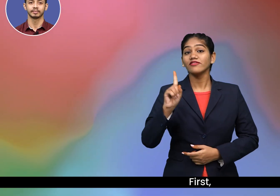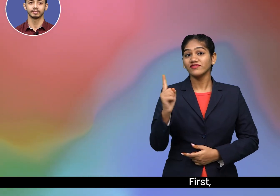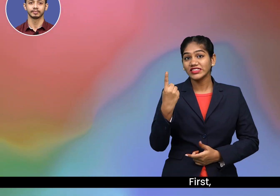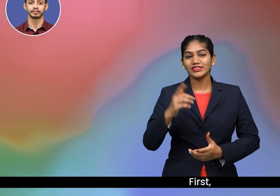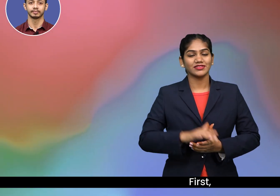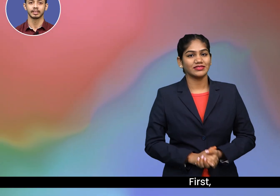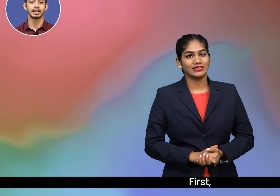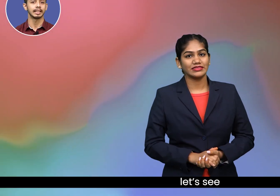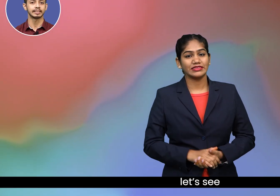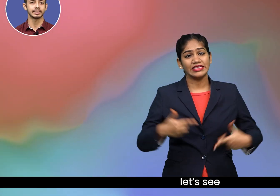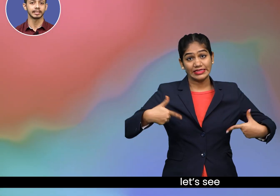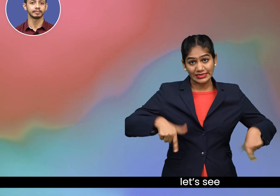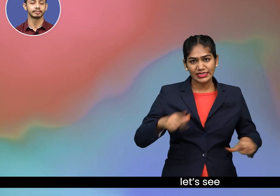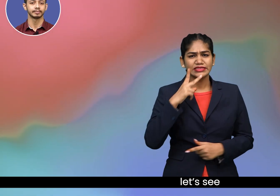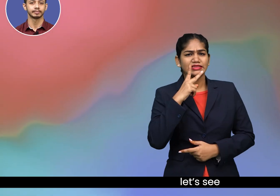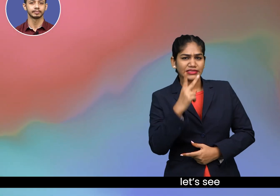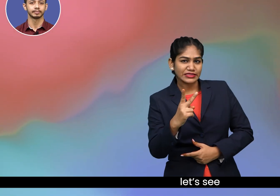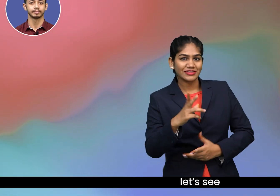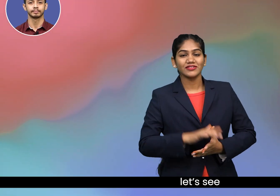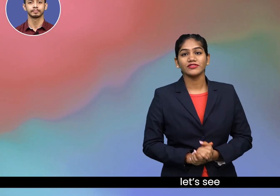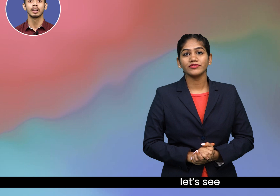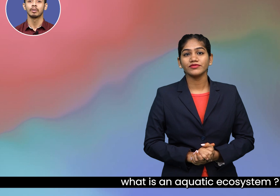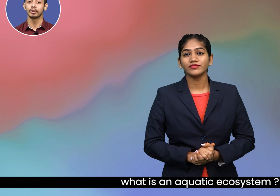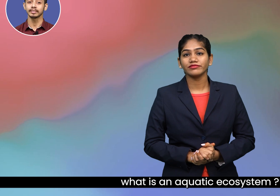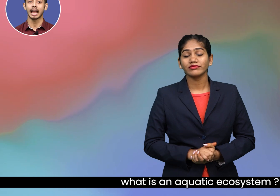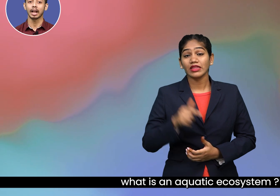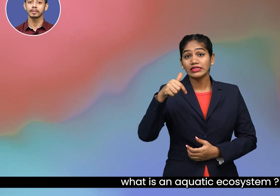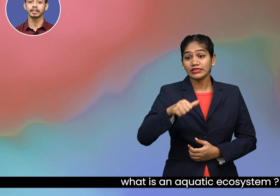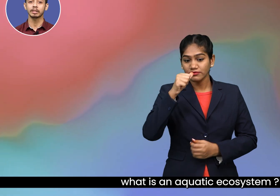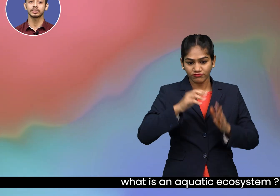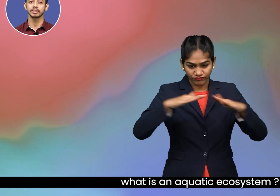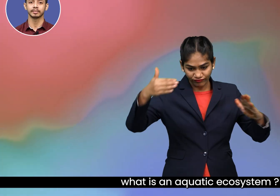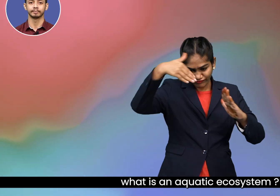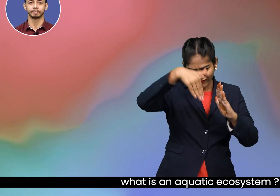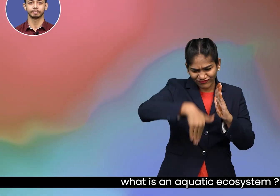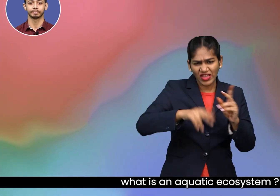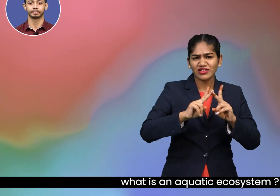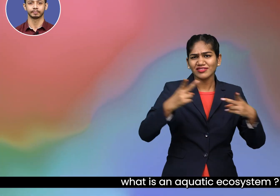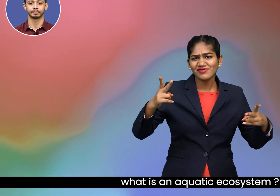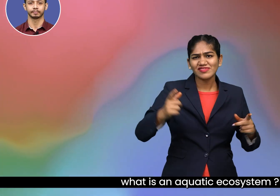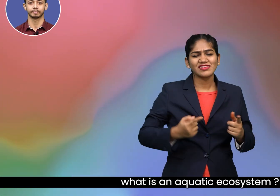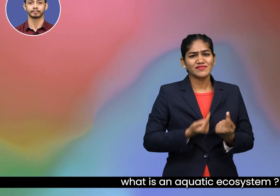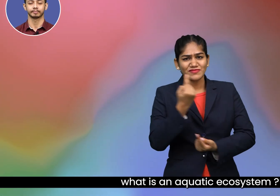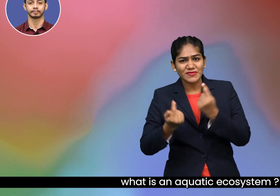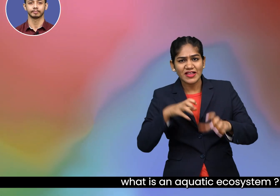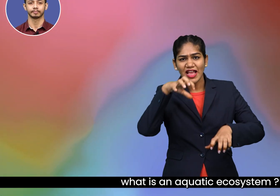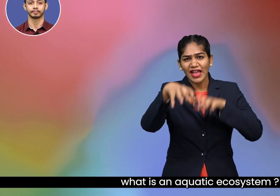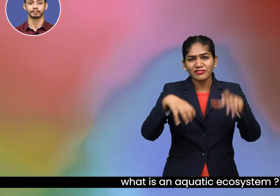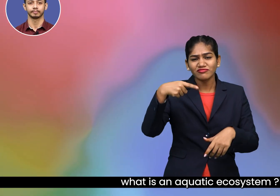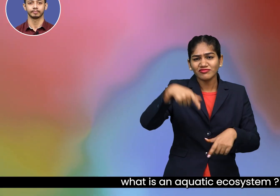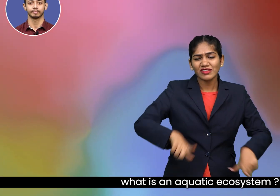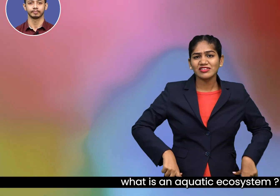First, let's see what is an aquatic ecosystem.